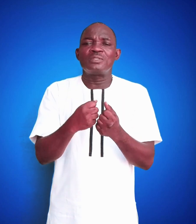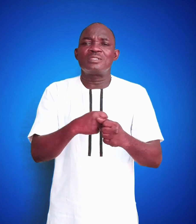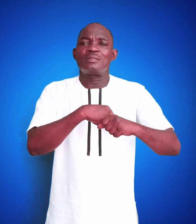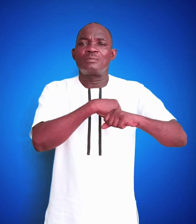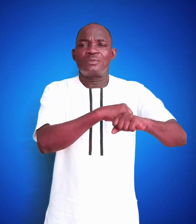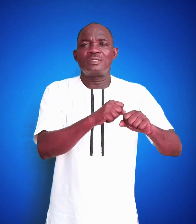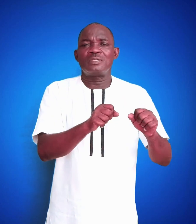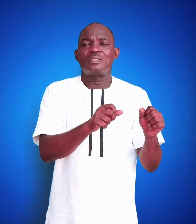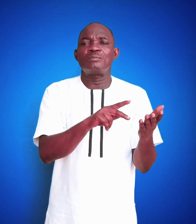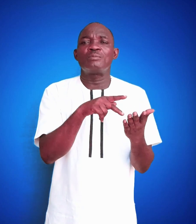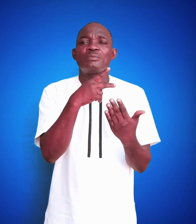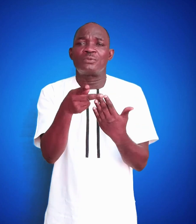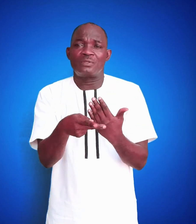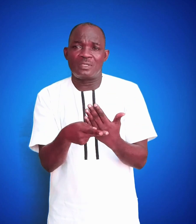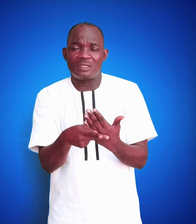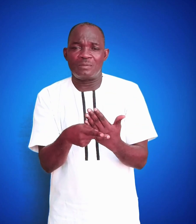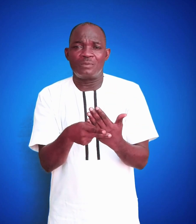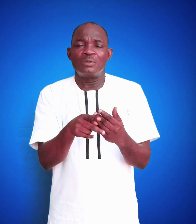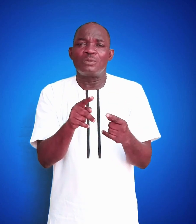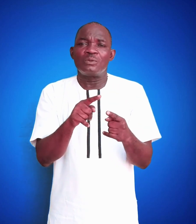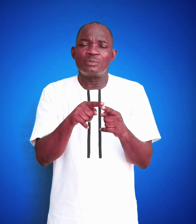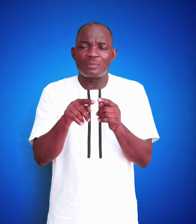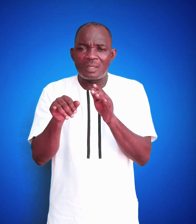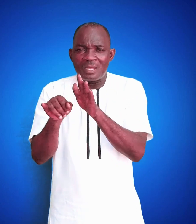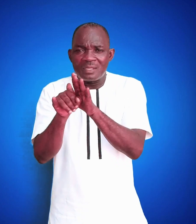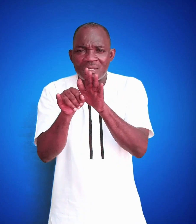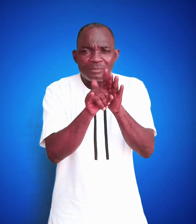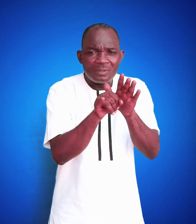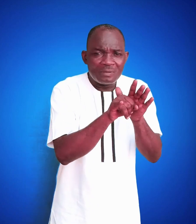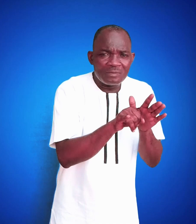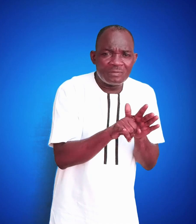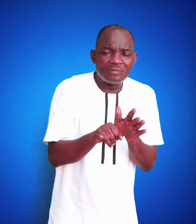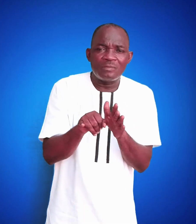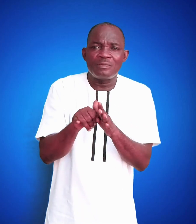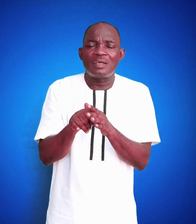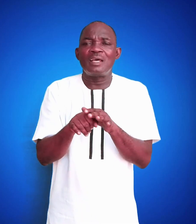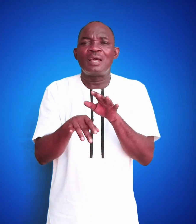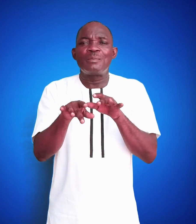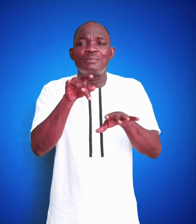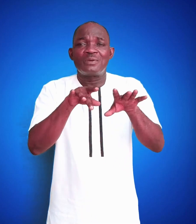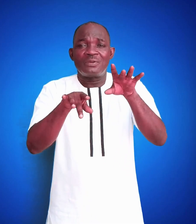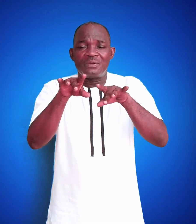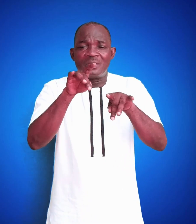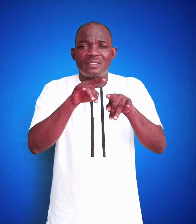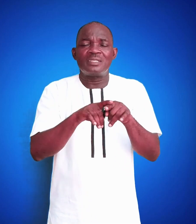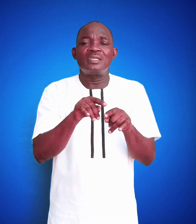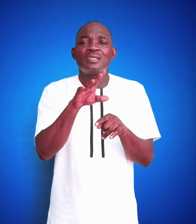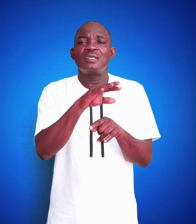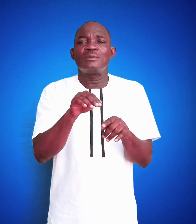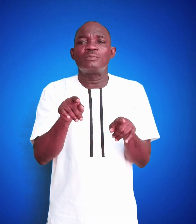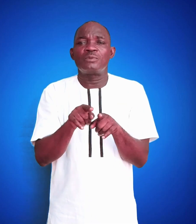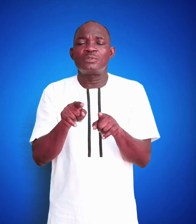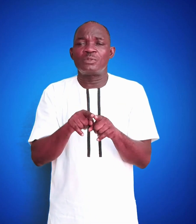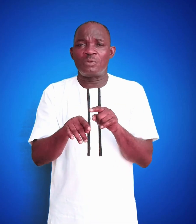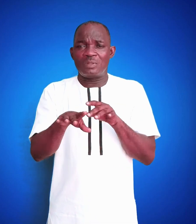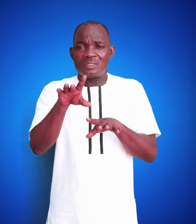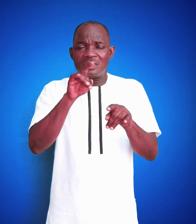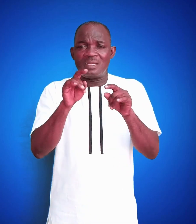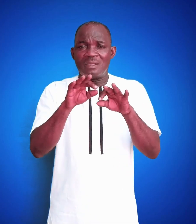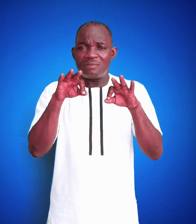protection programs to identify, prioritize, and